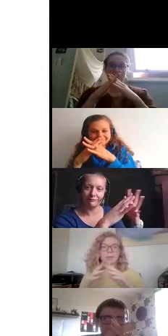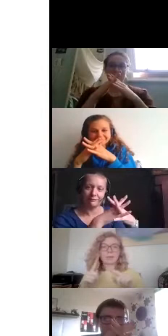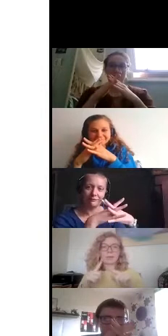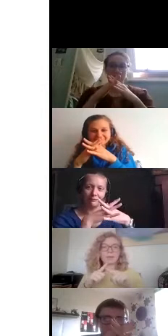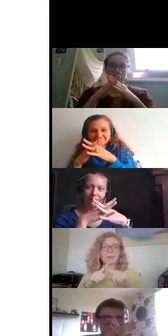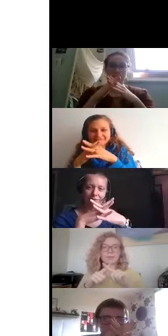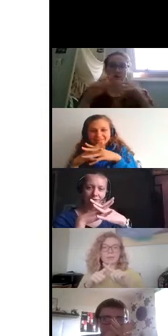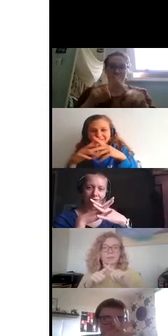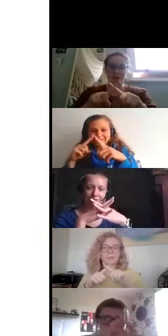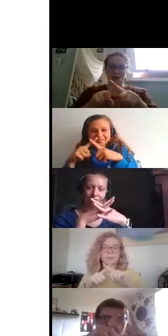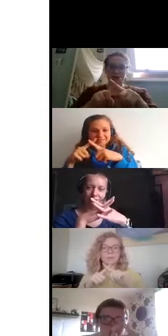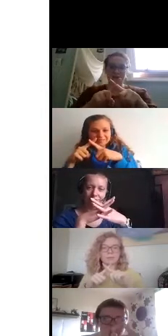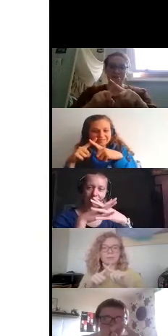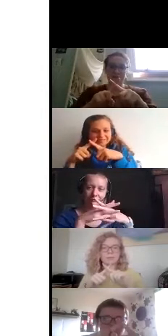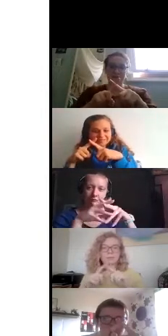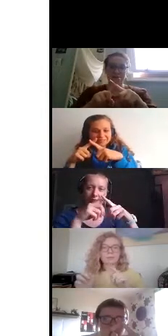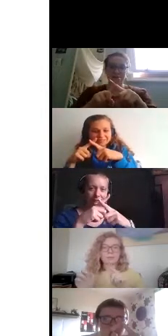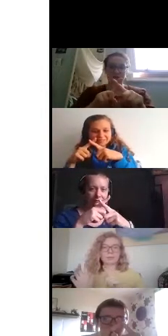W, X,